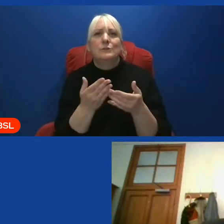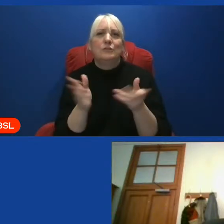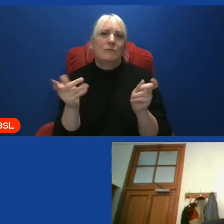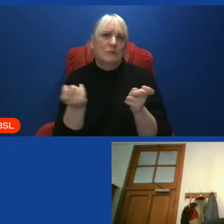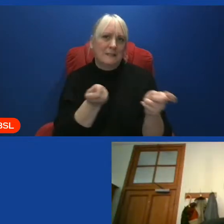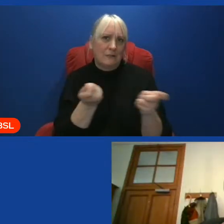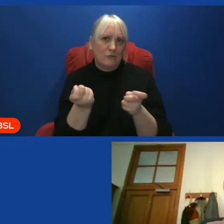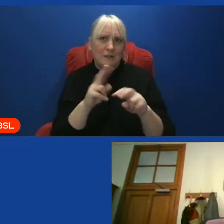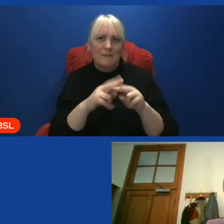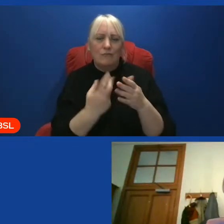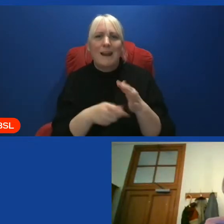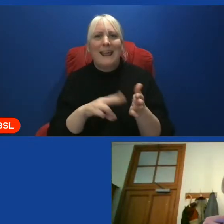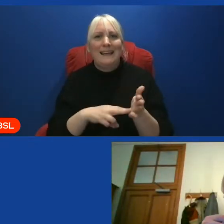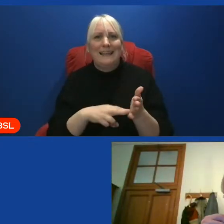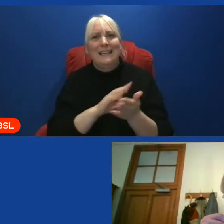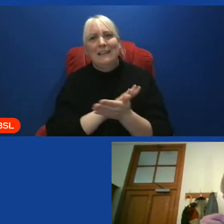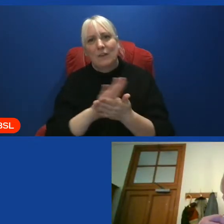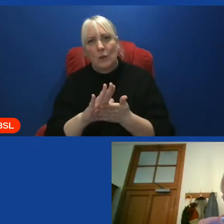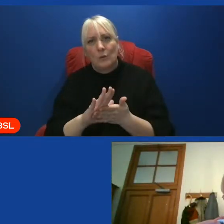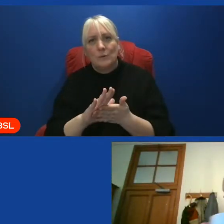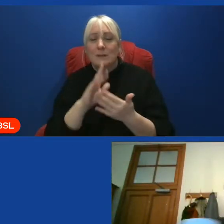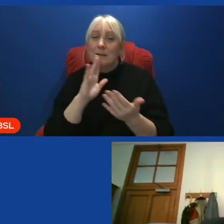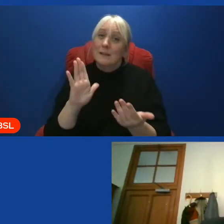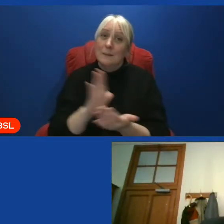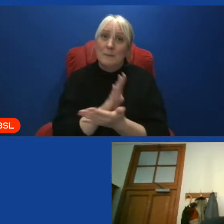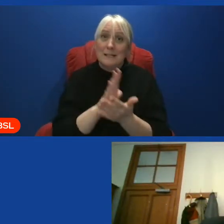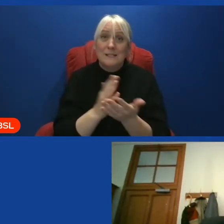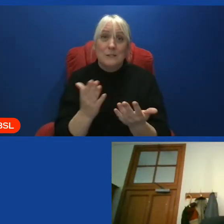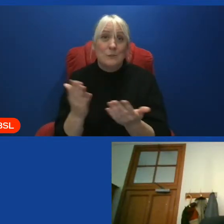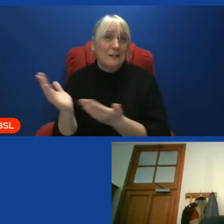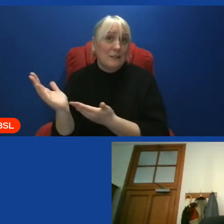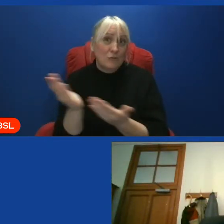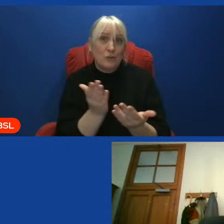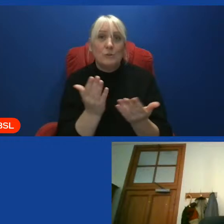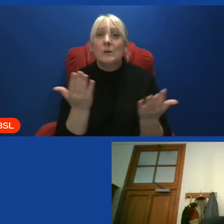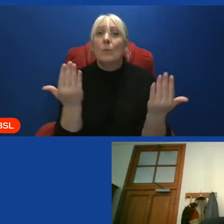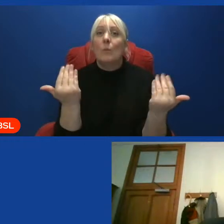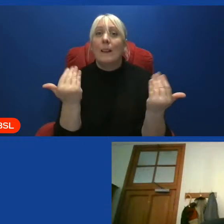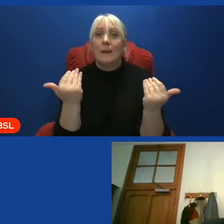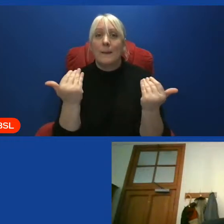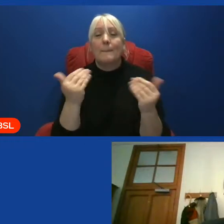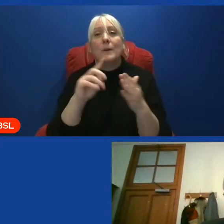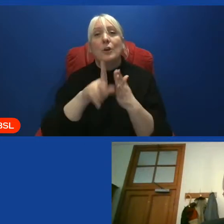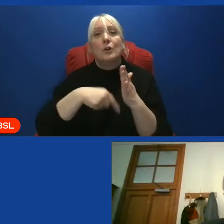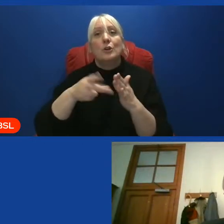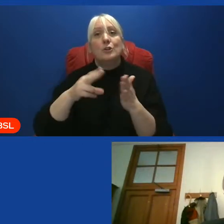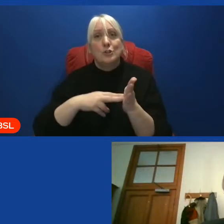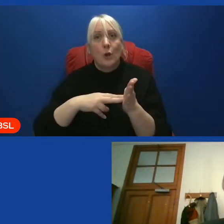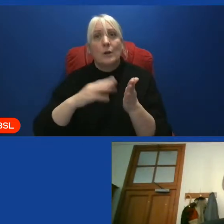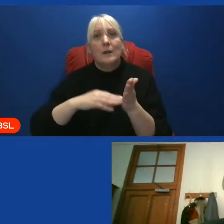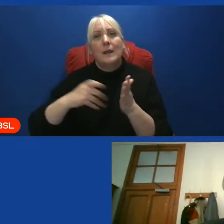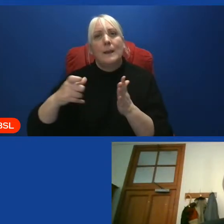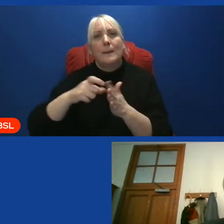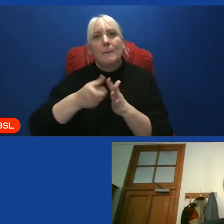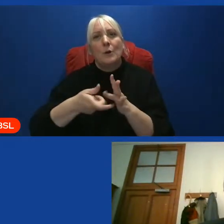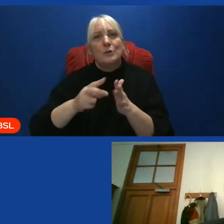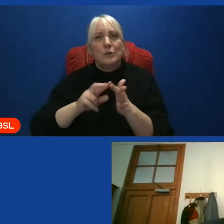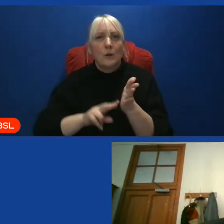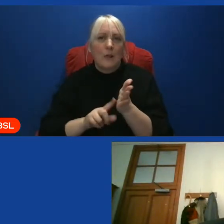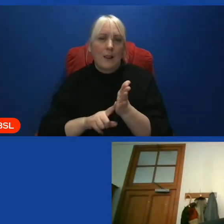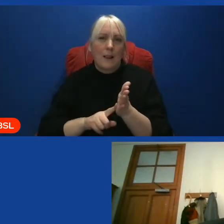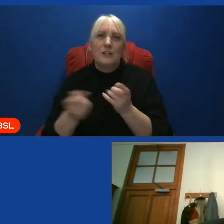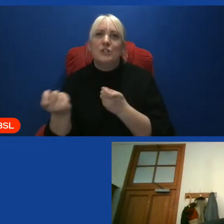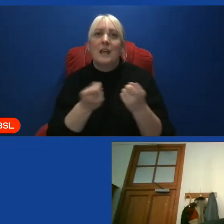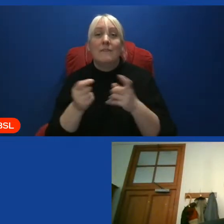So again, it gives me great pleasure to introduce and welcome John McDonnell, who is the chair of the PCS Parliamentary Group.